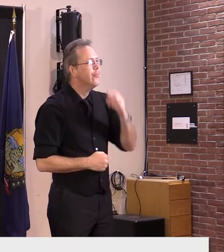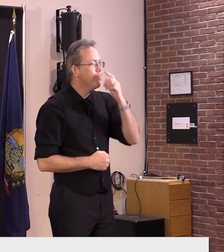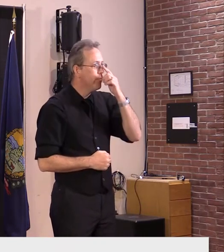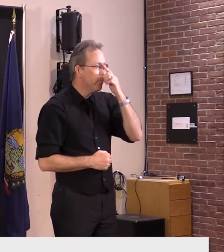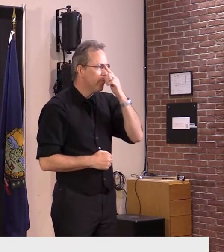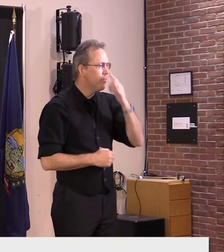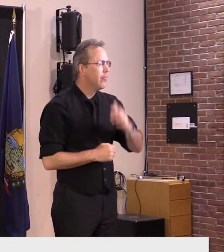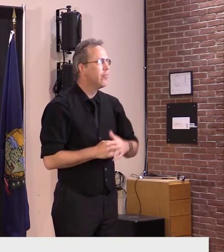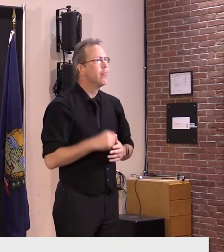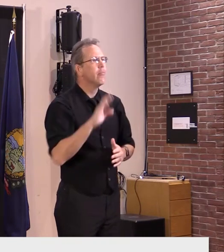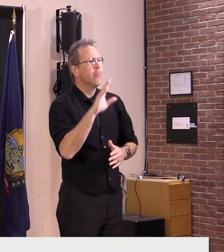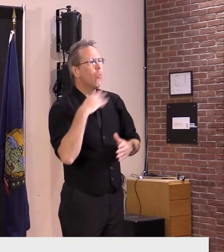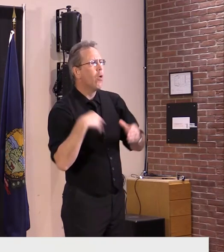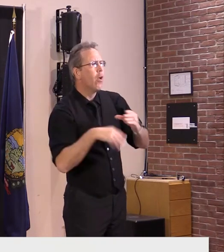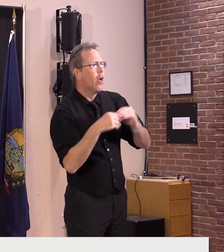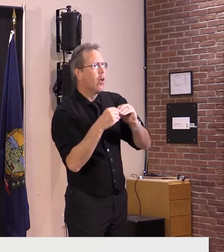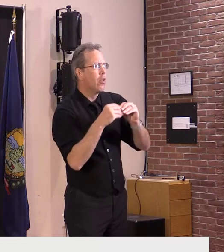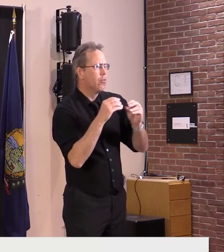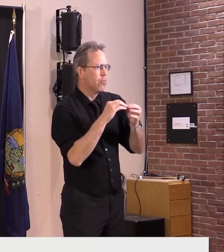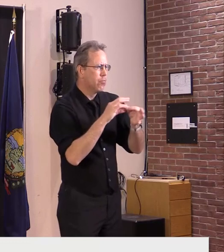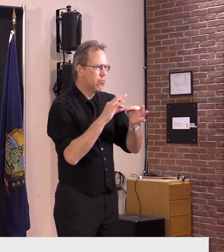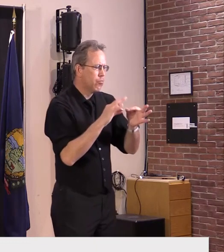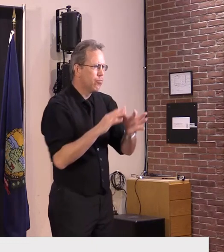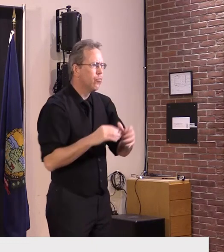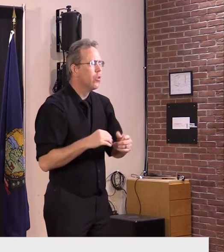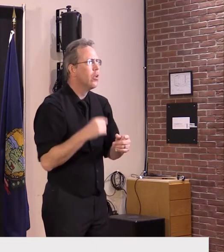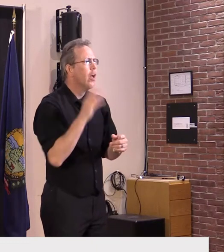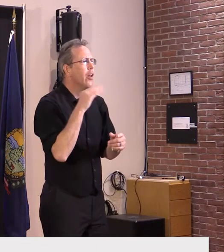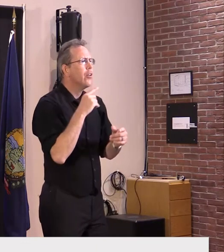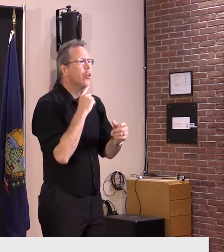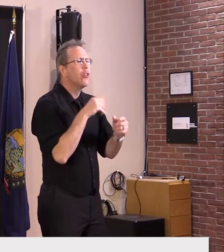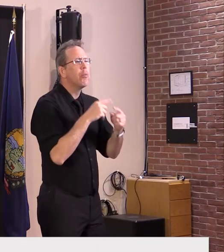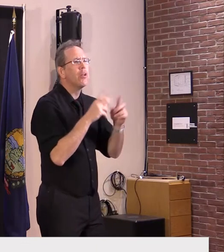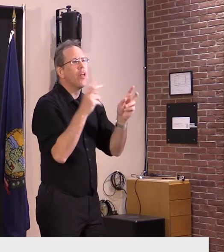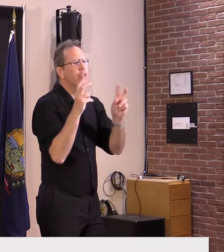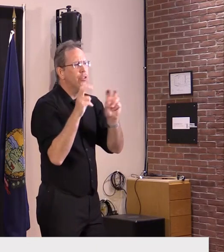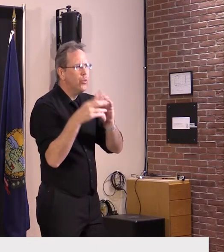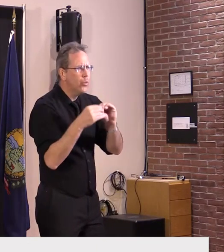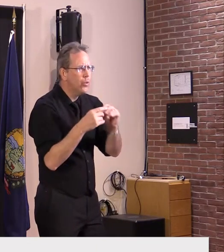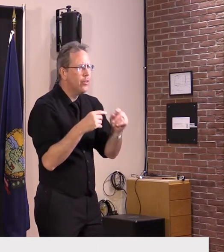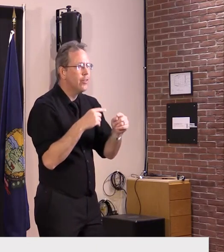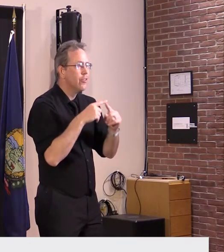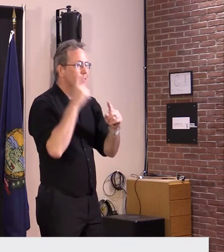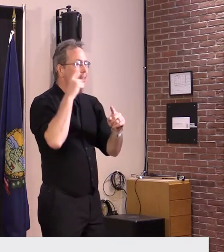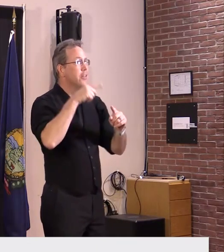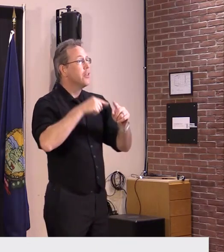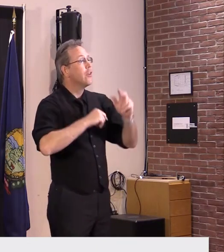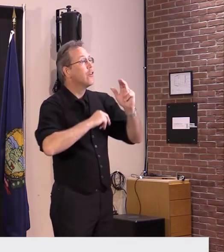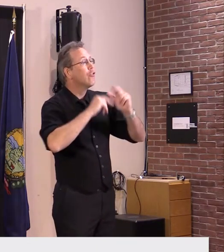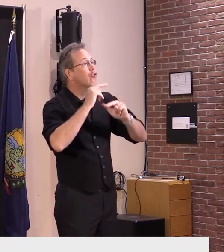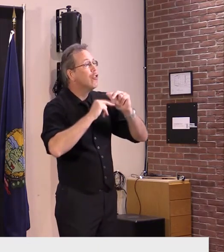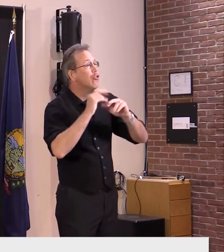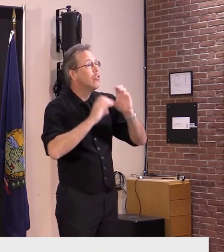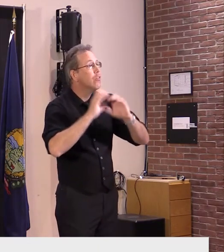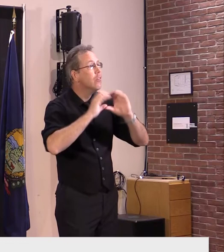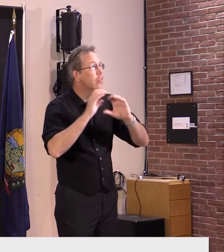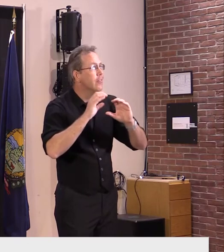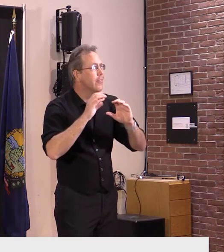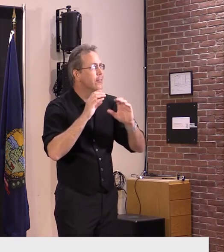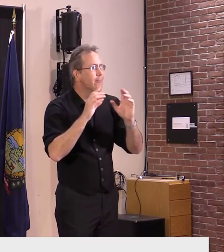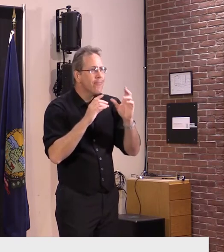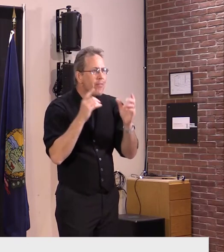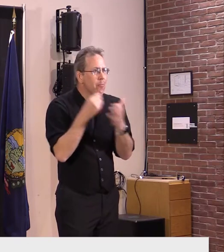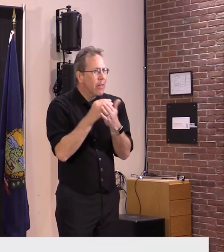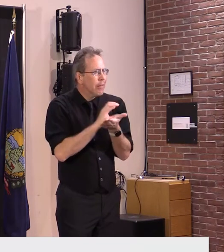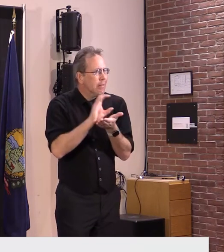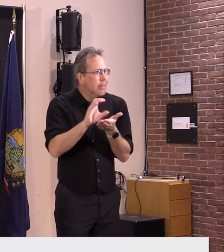get. I think I was thinking about the construction technical education infrastructure money. There was $50 million